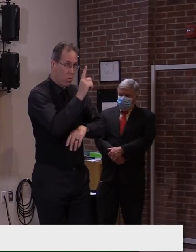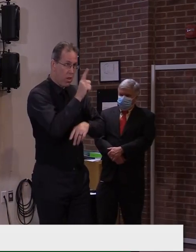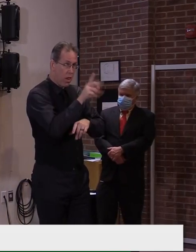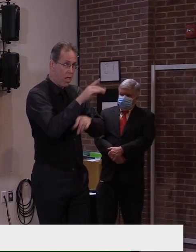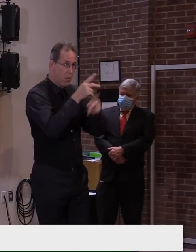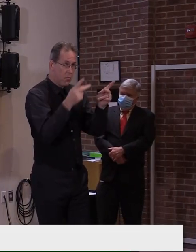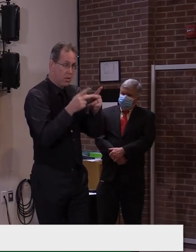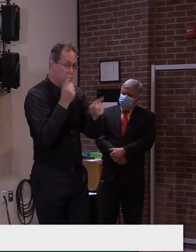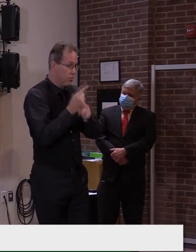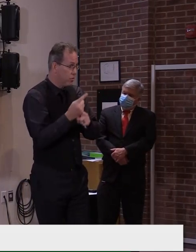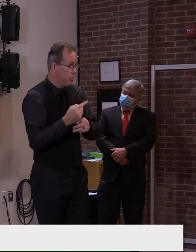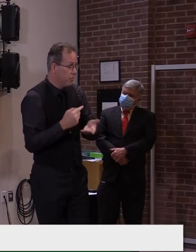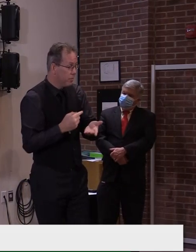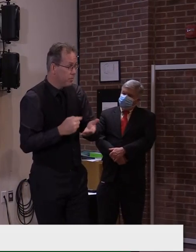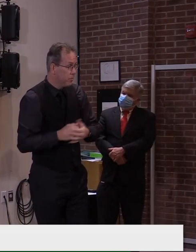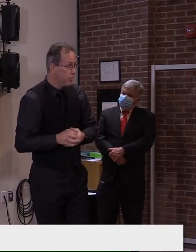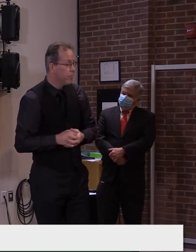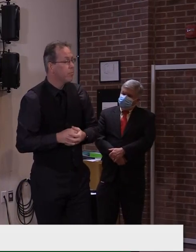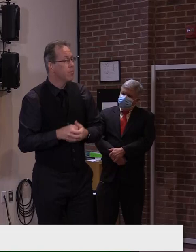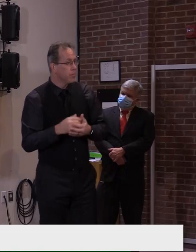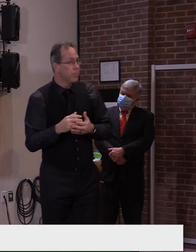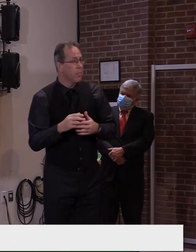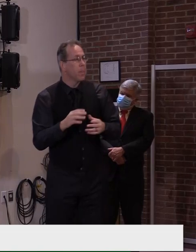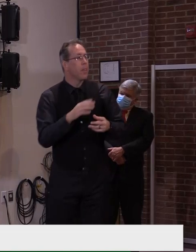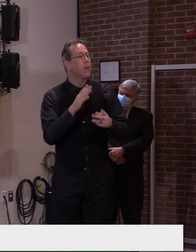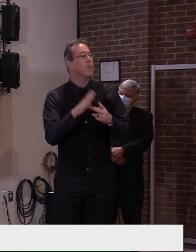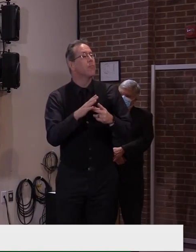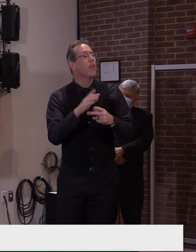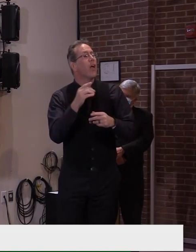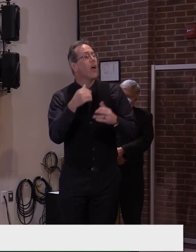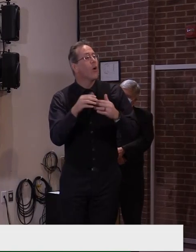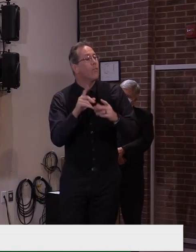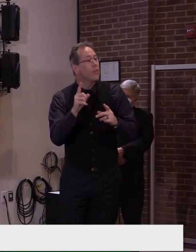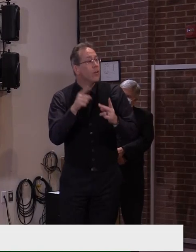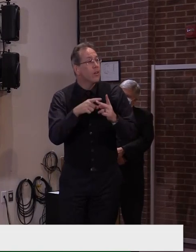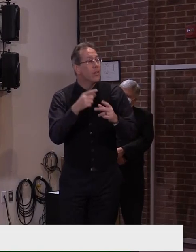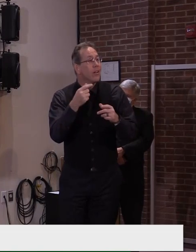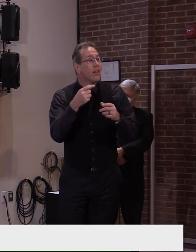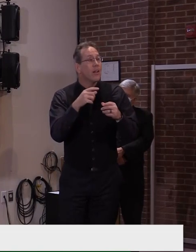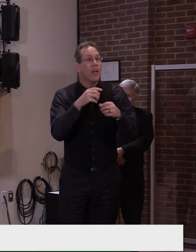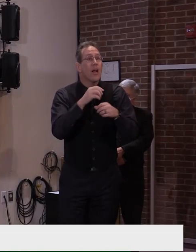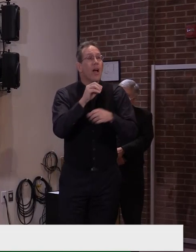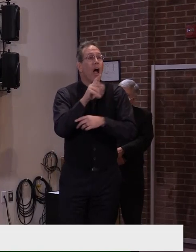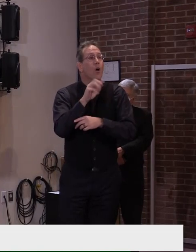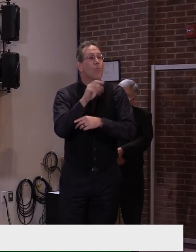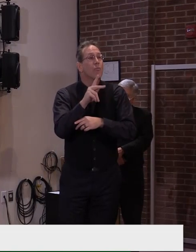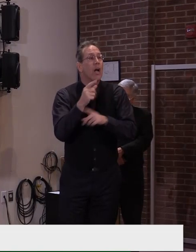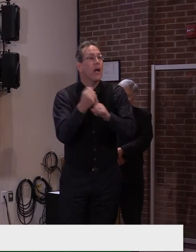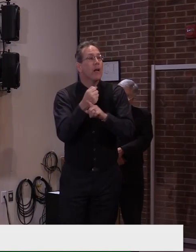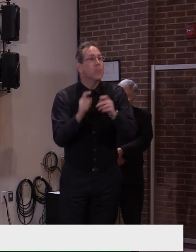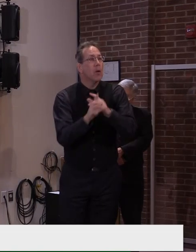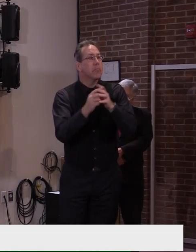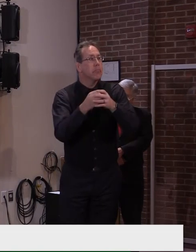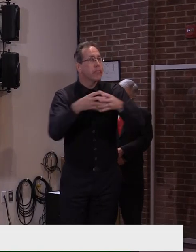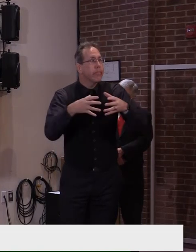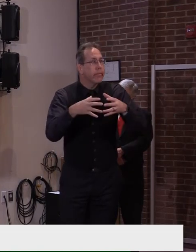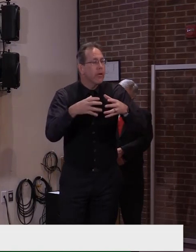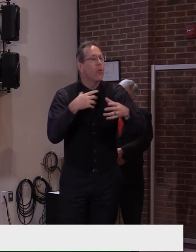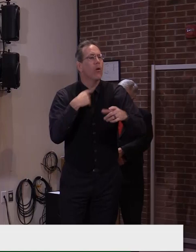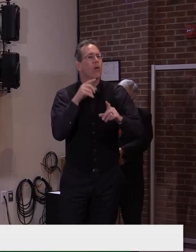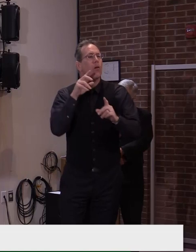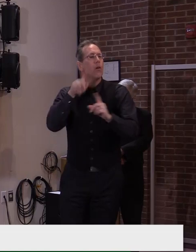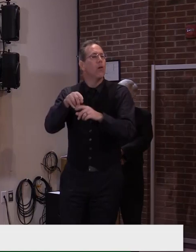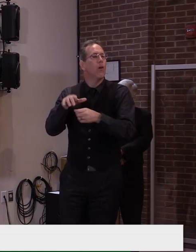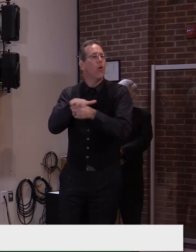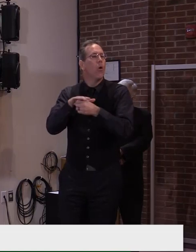management and other special occasions, we use our public health laboratory, which likewise has a very short